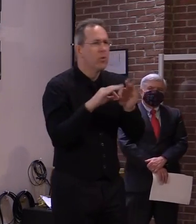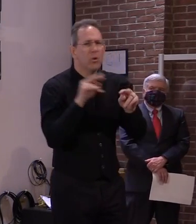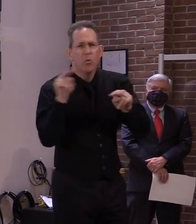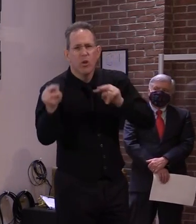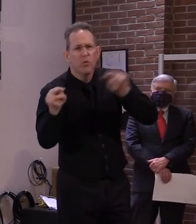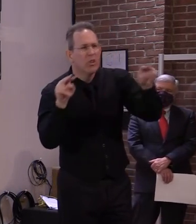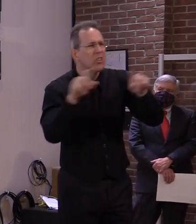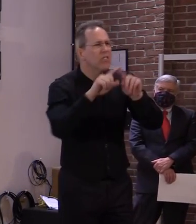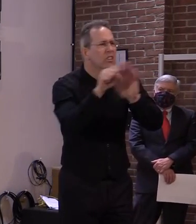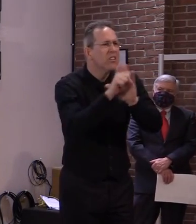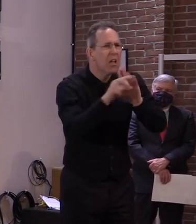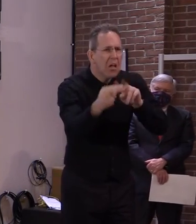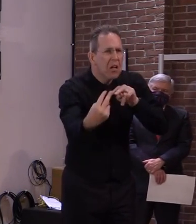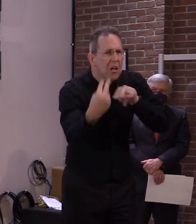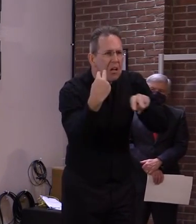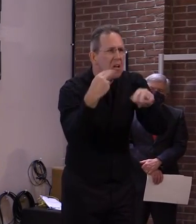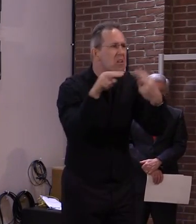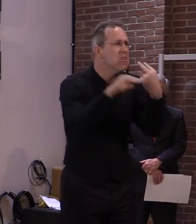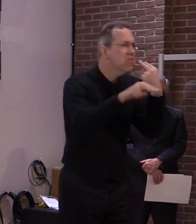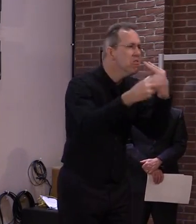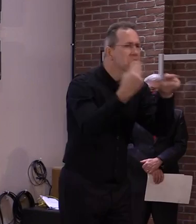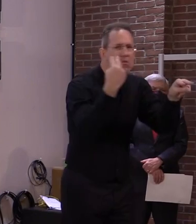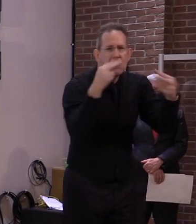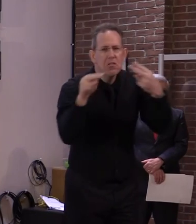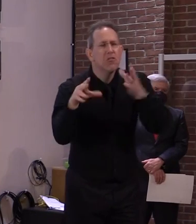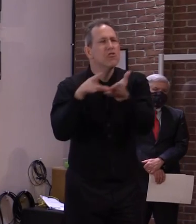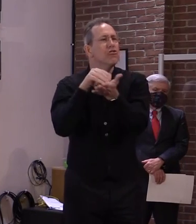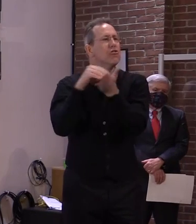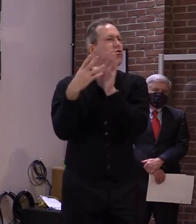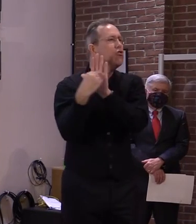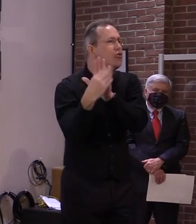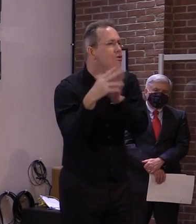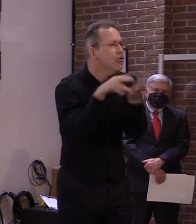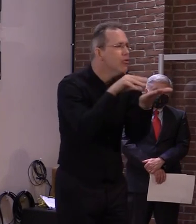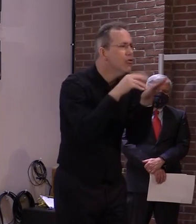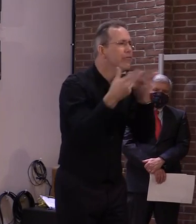well, but ours is working pretty well thus far.